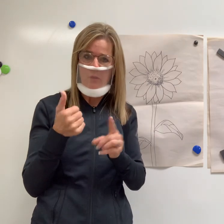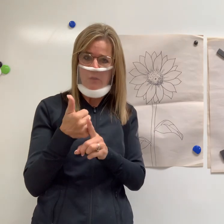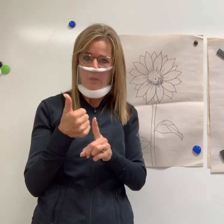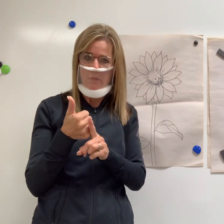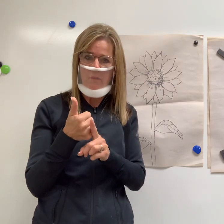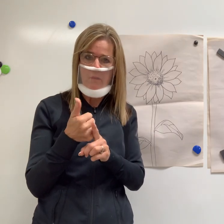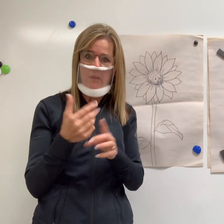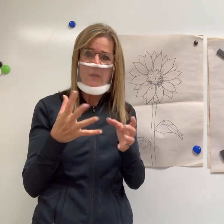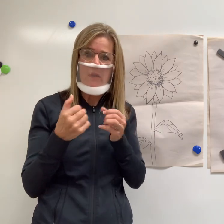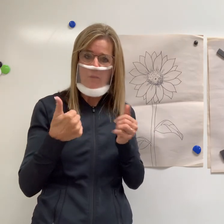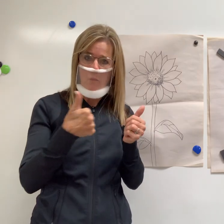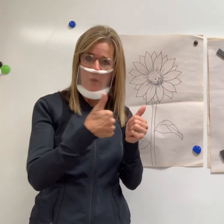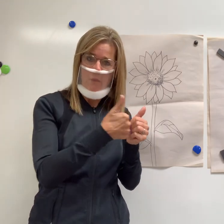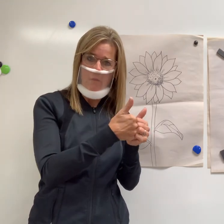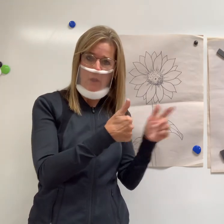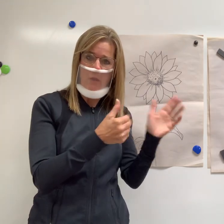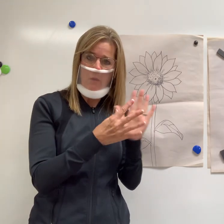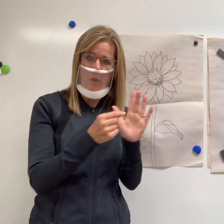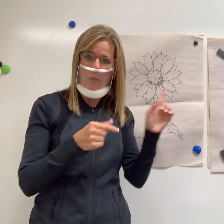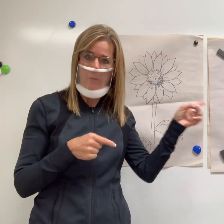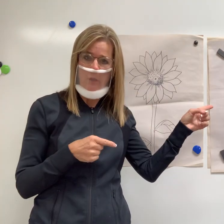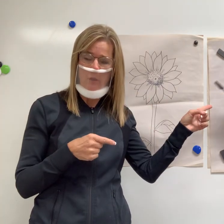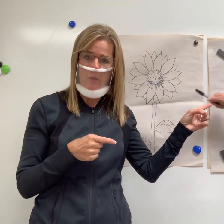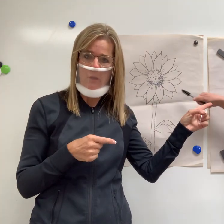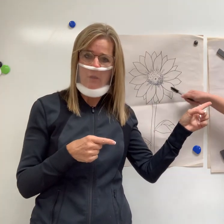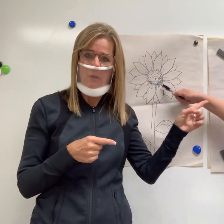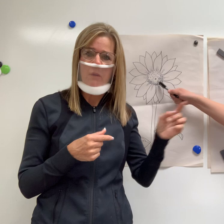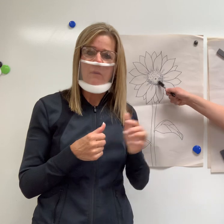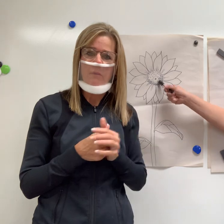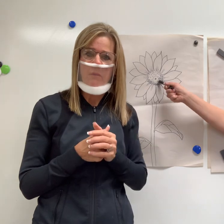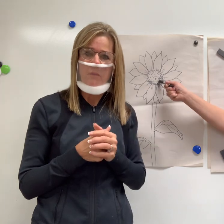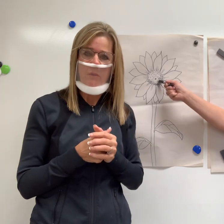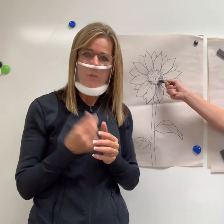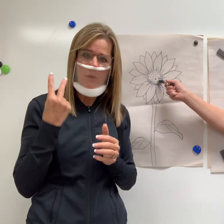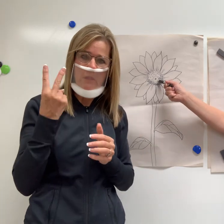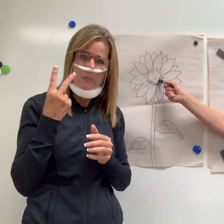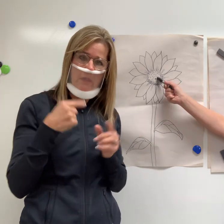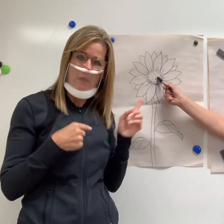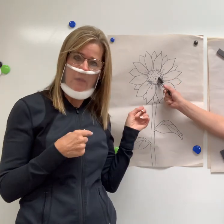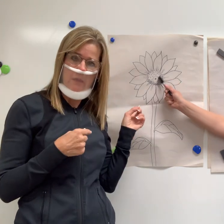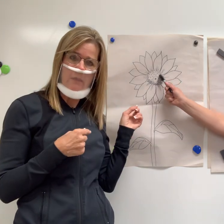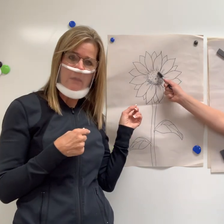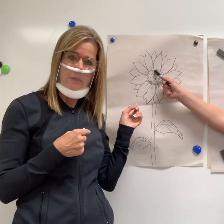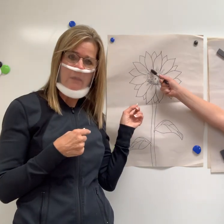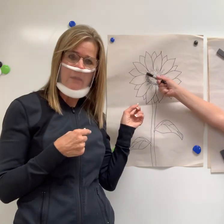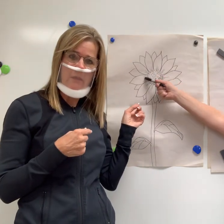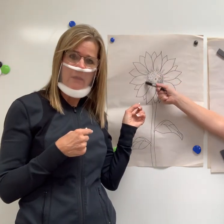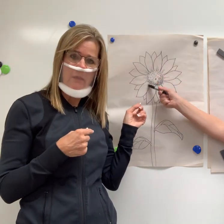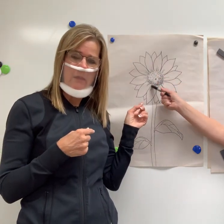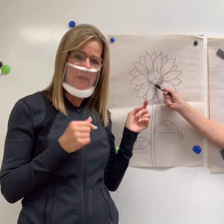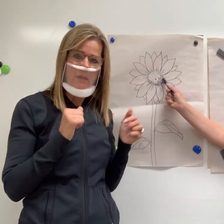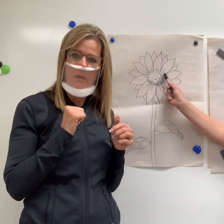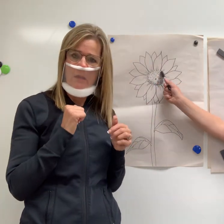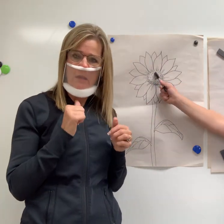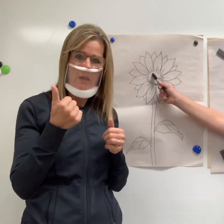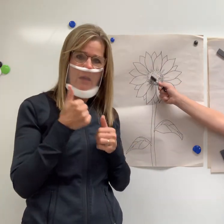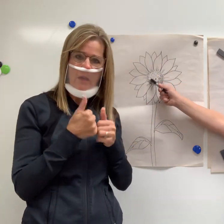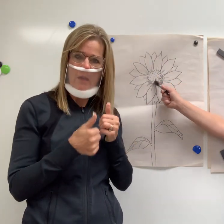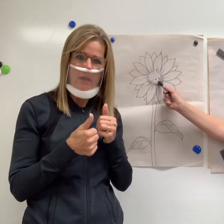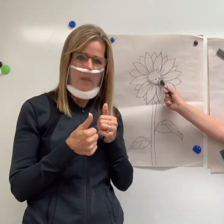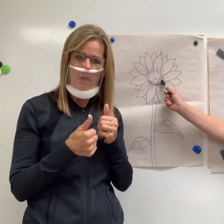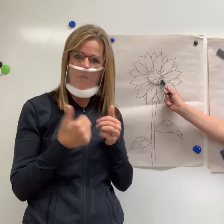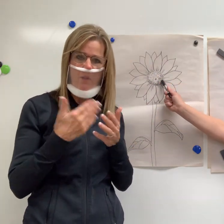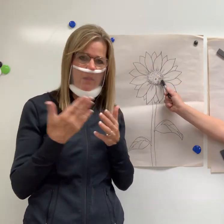with me, here's a little artist trick. As you can see on my drawing here, not every centimeter